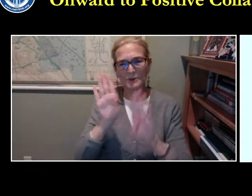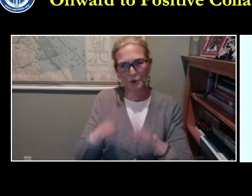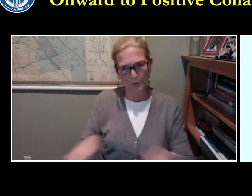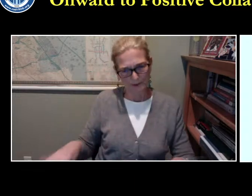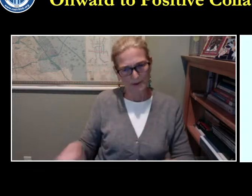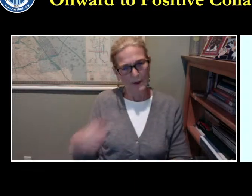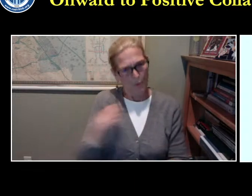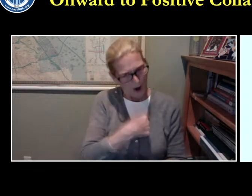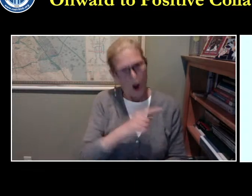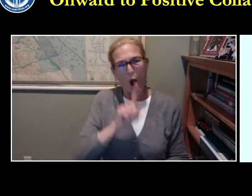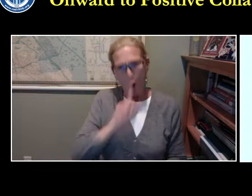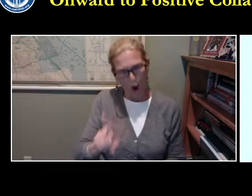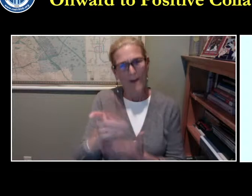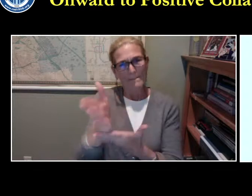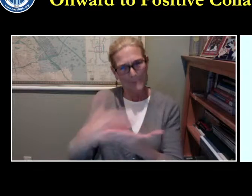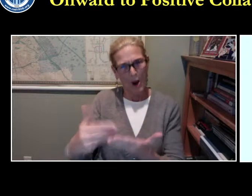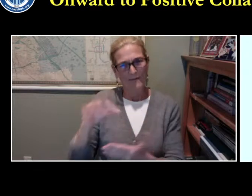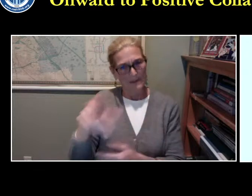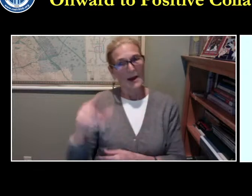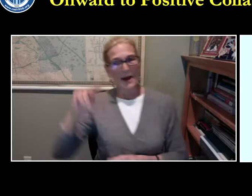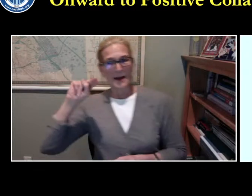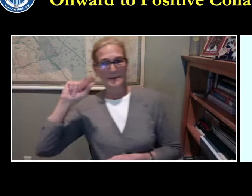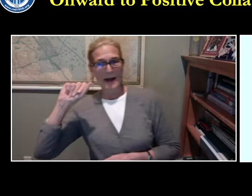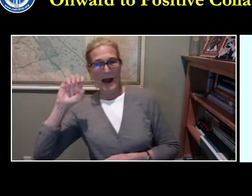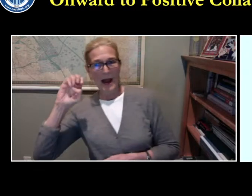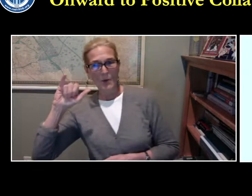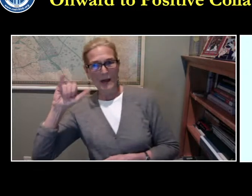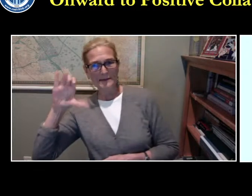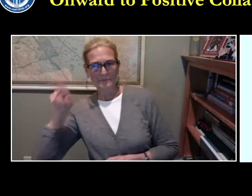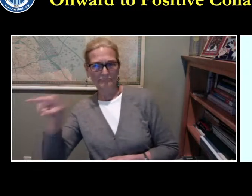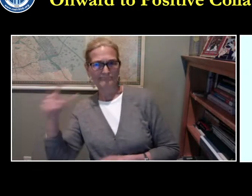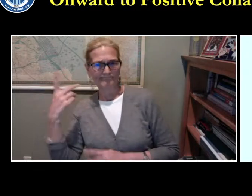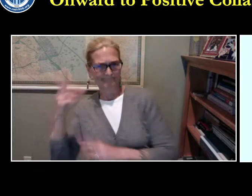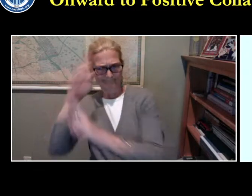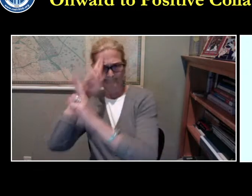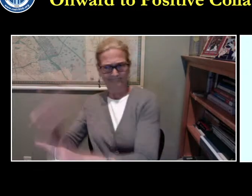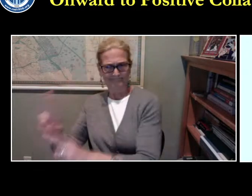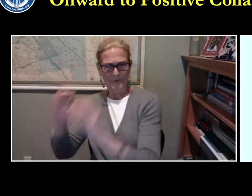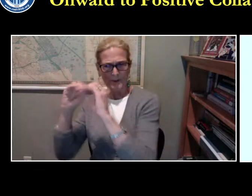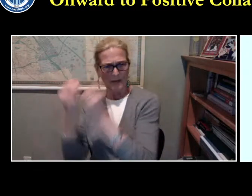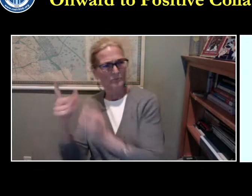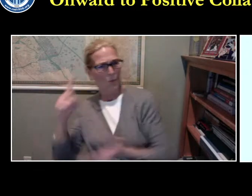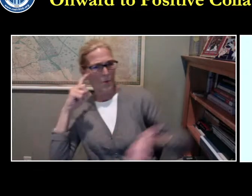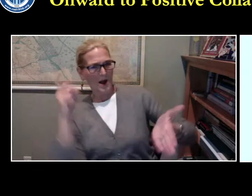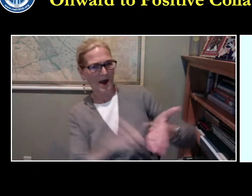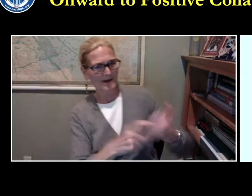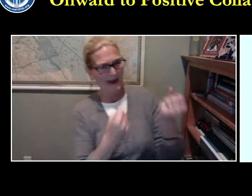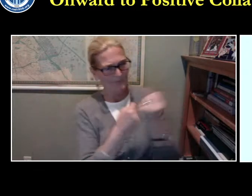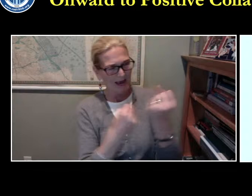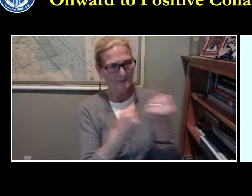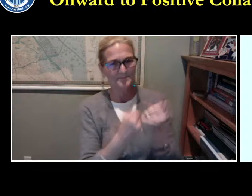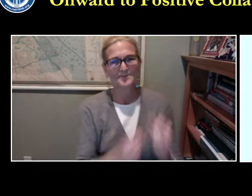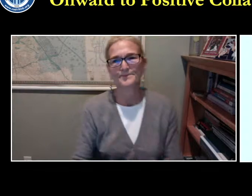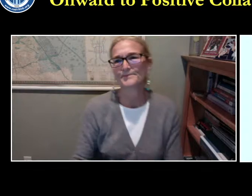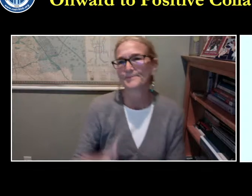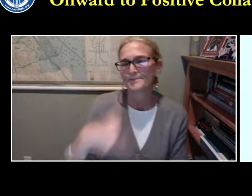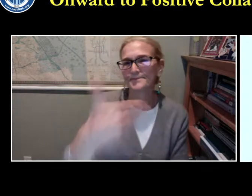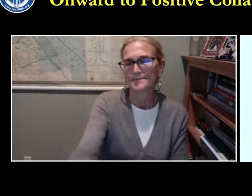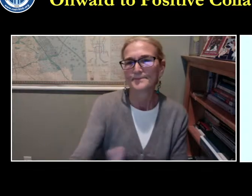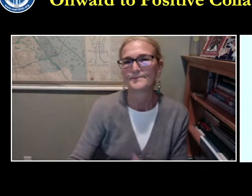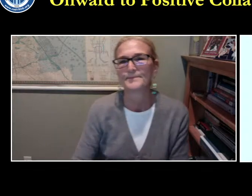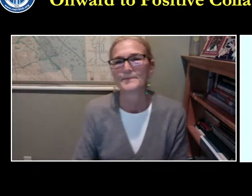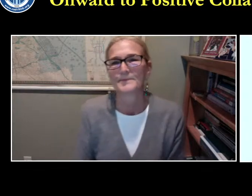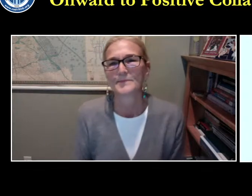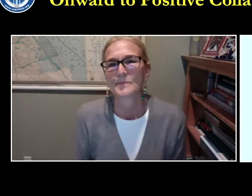be invested in early language acquisition for deaf children.